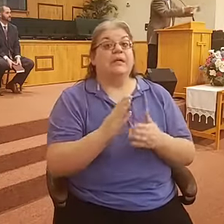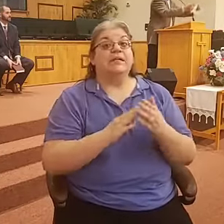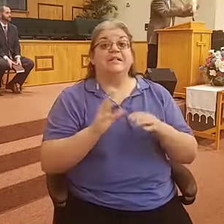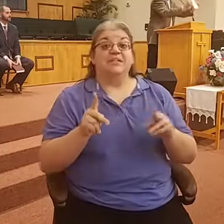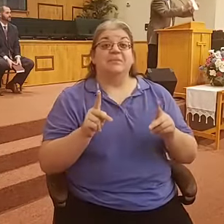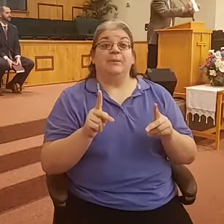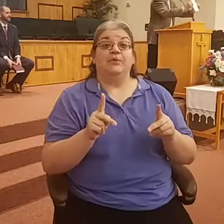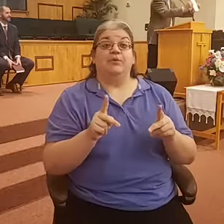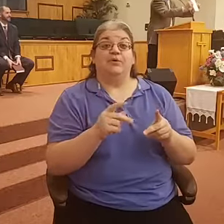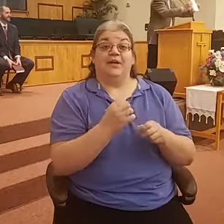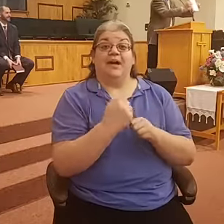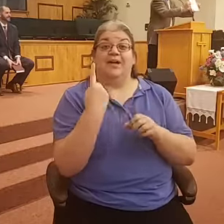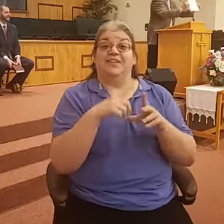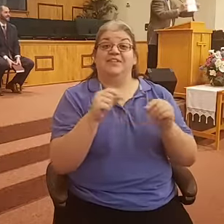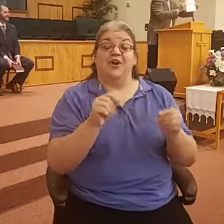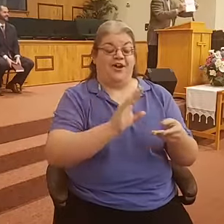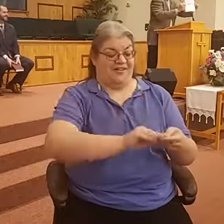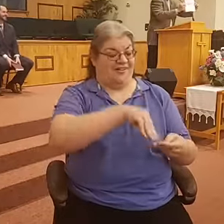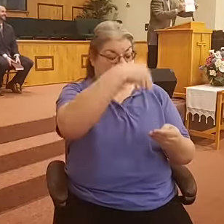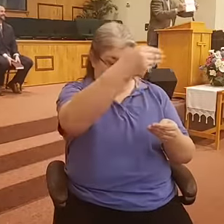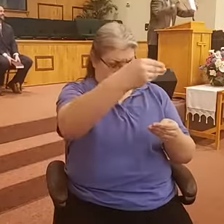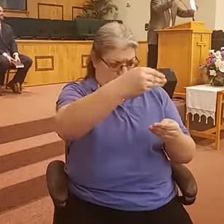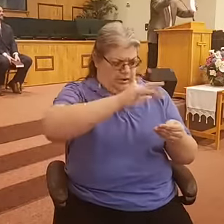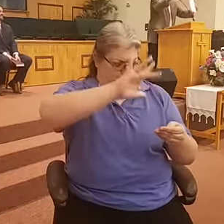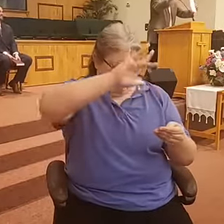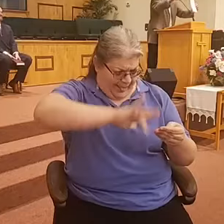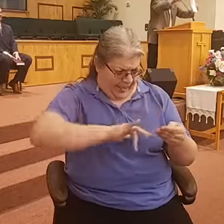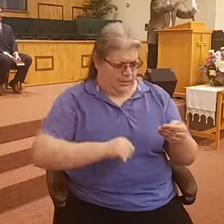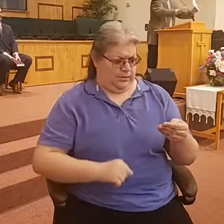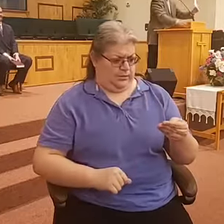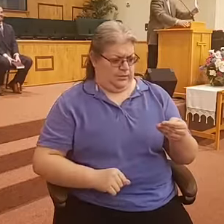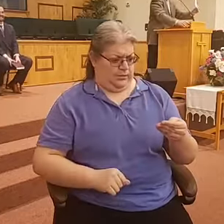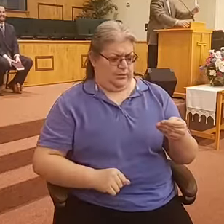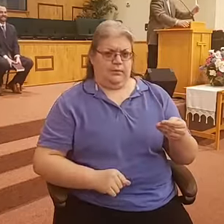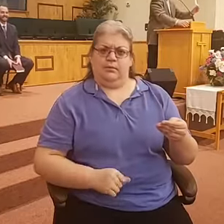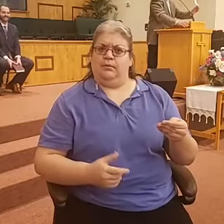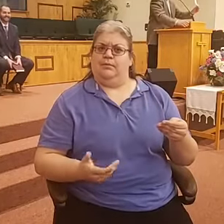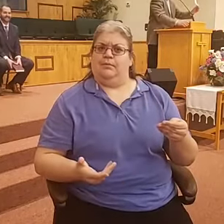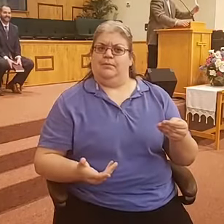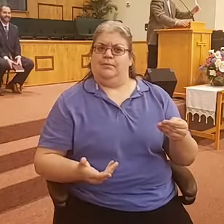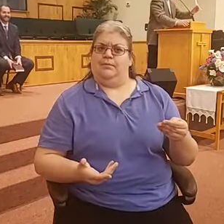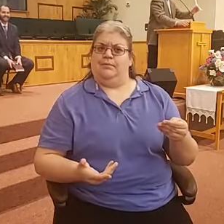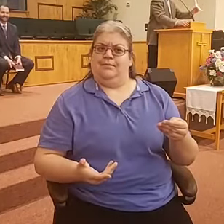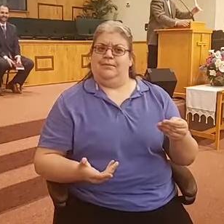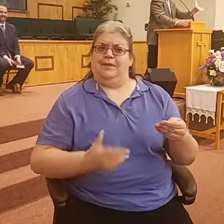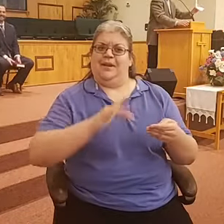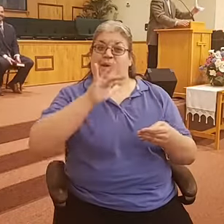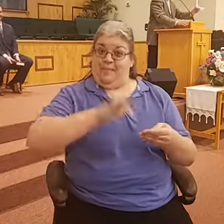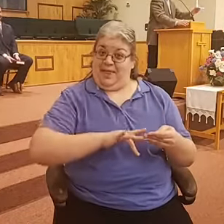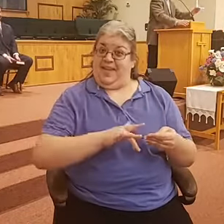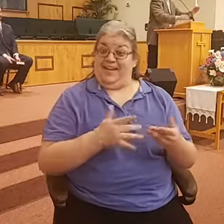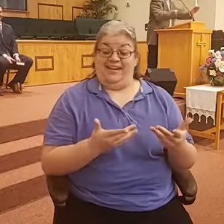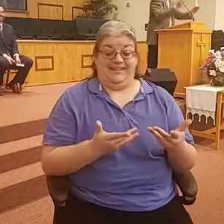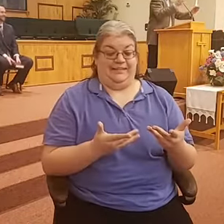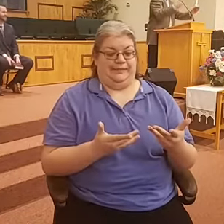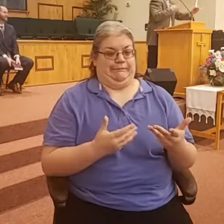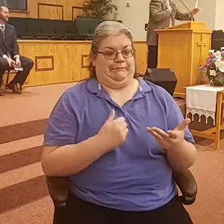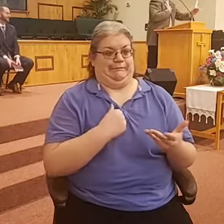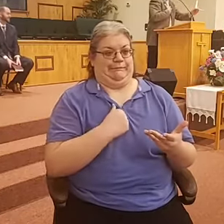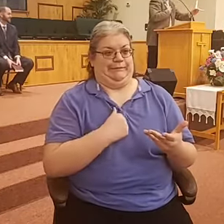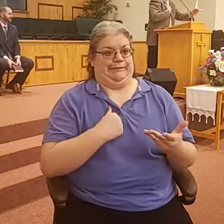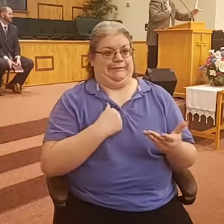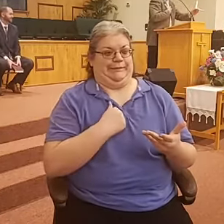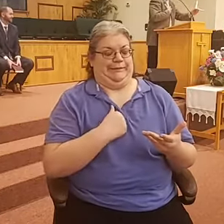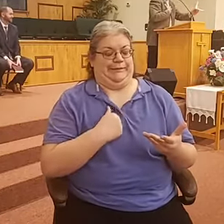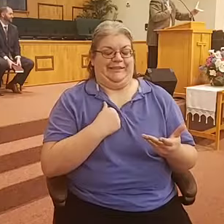this card, blank. You got a blank. That's a real bummer. And so what we